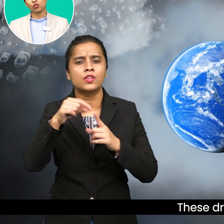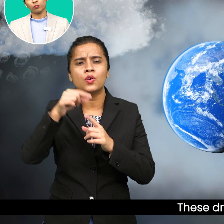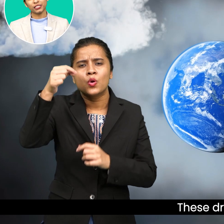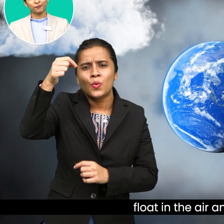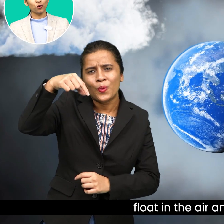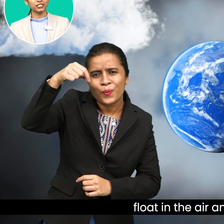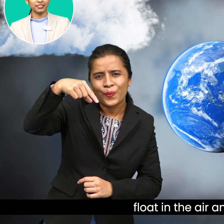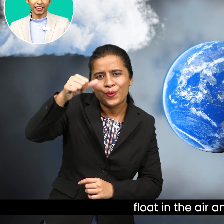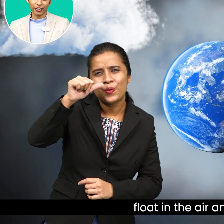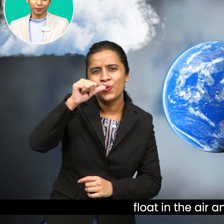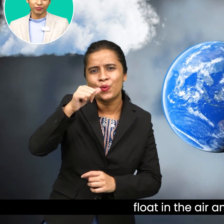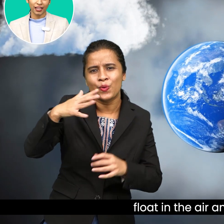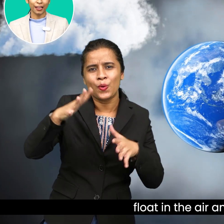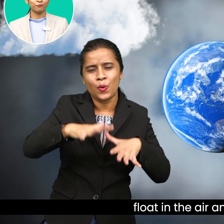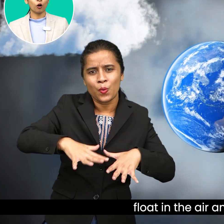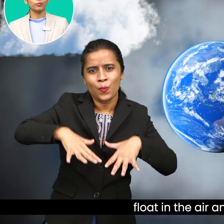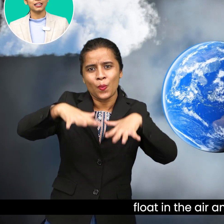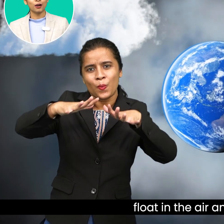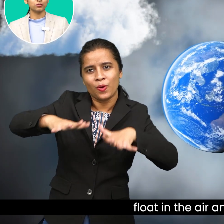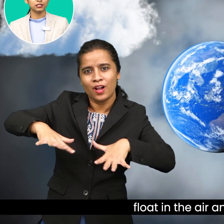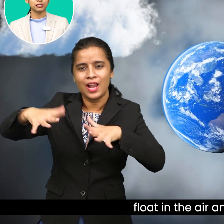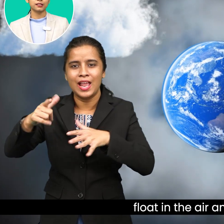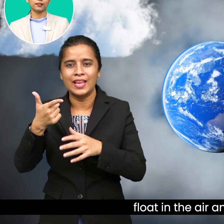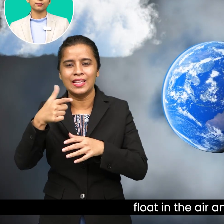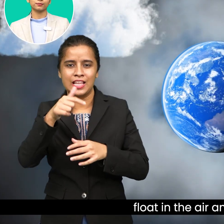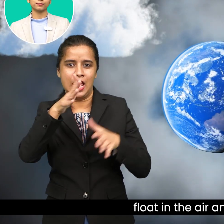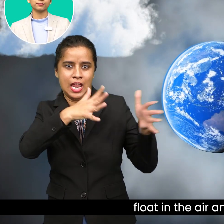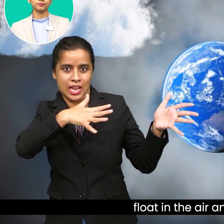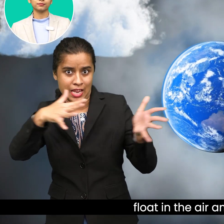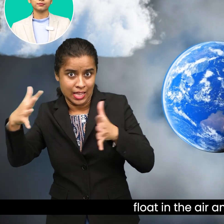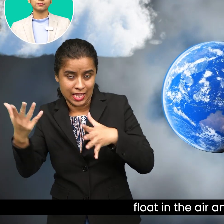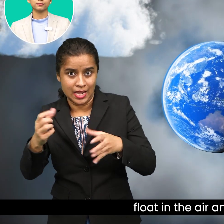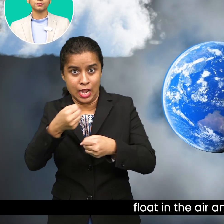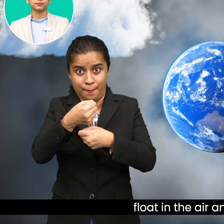These droplets float in the air and form clouds.